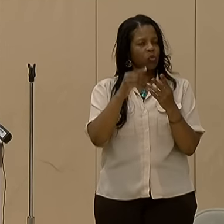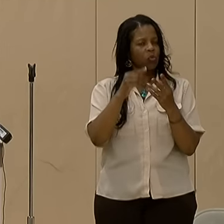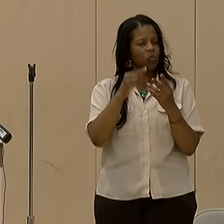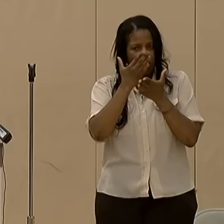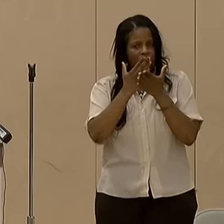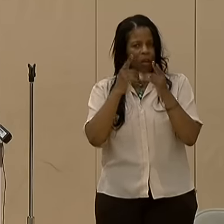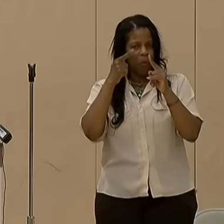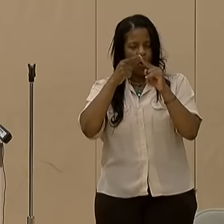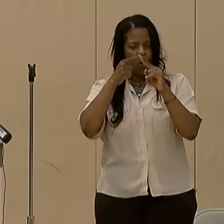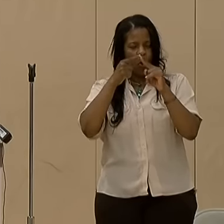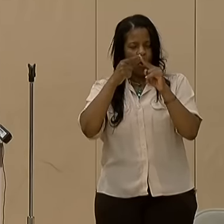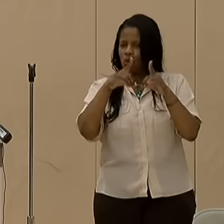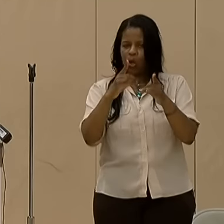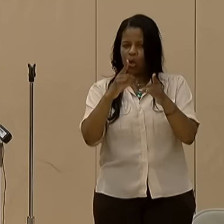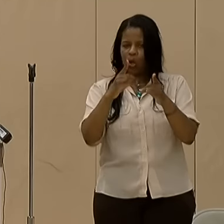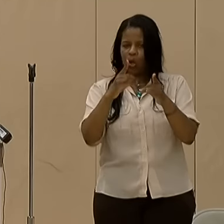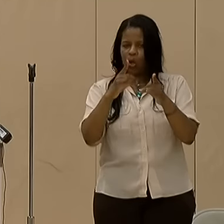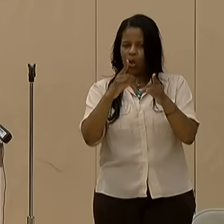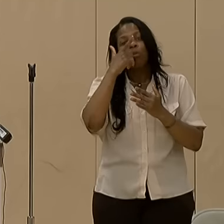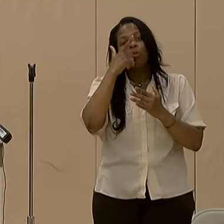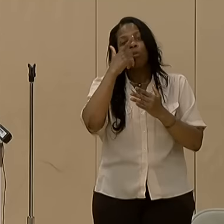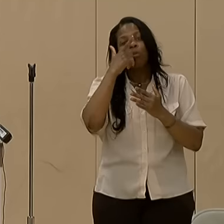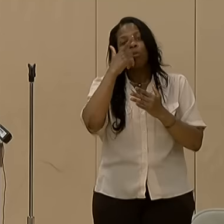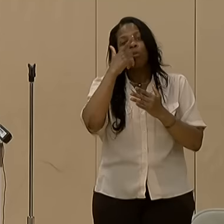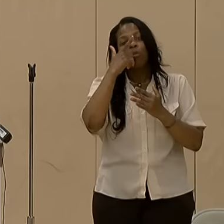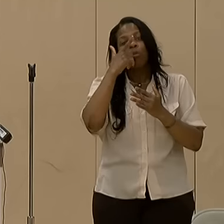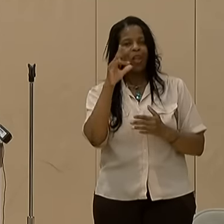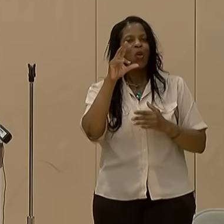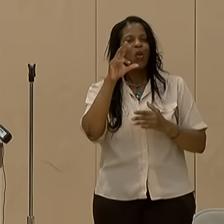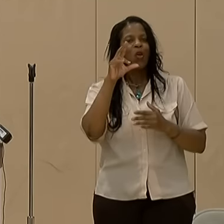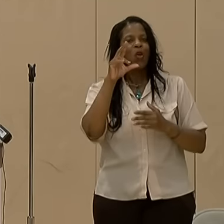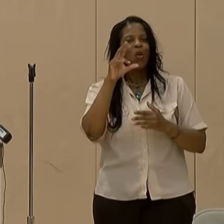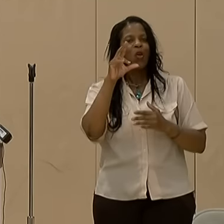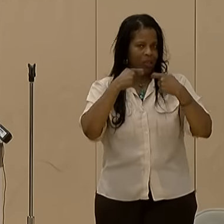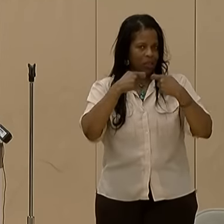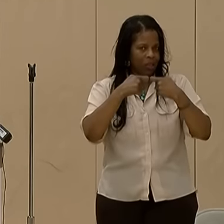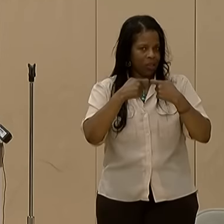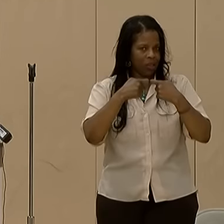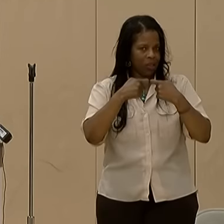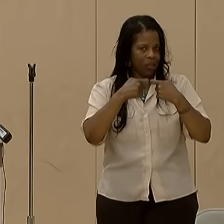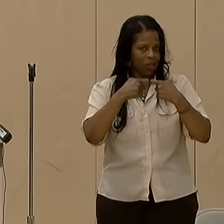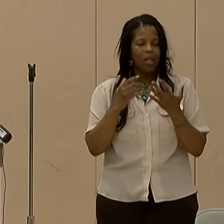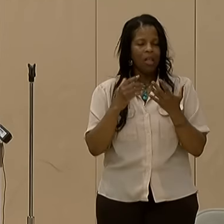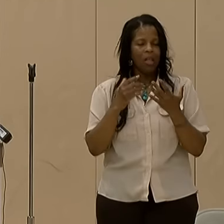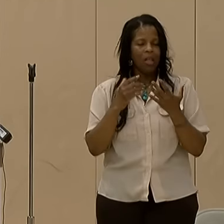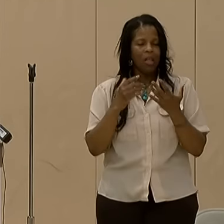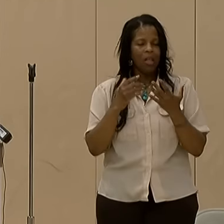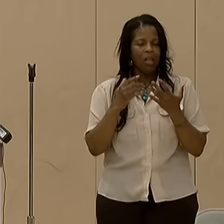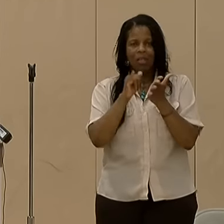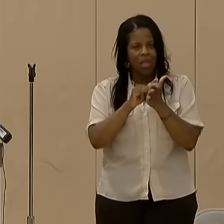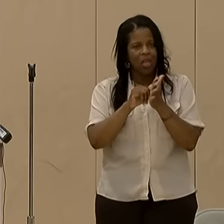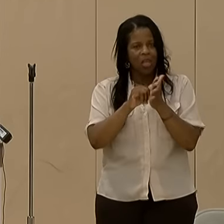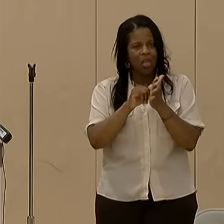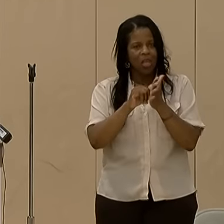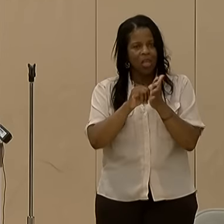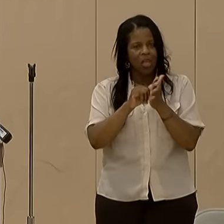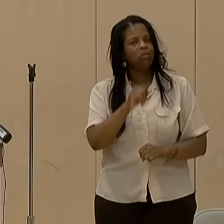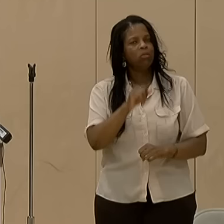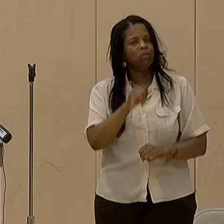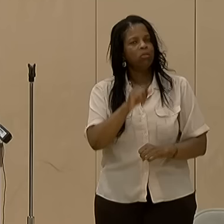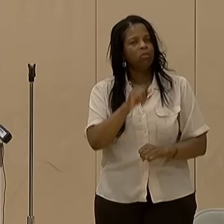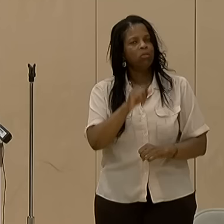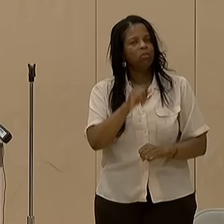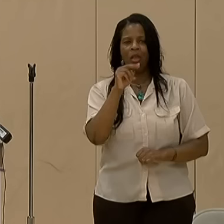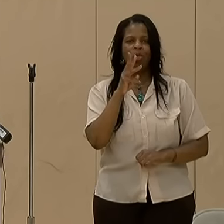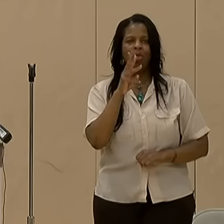were impacted because of the power outage, and the lines were depressurized, which means that there could be contamination in your